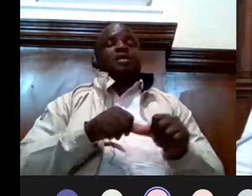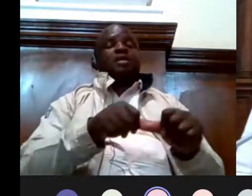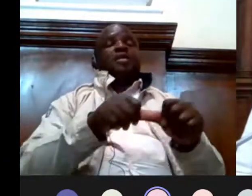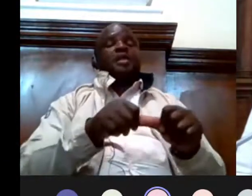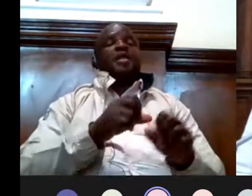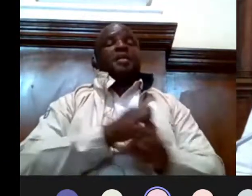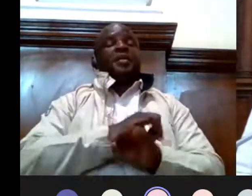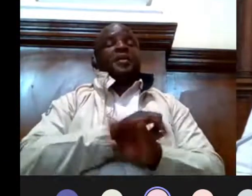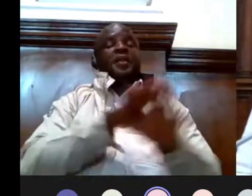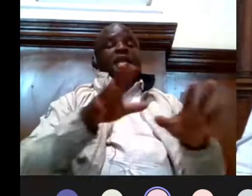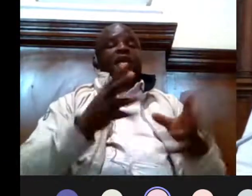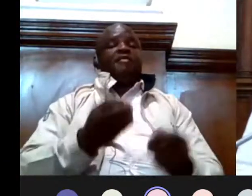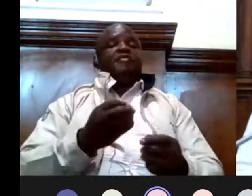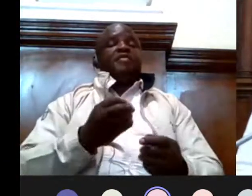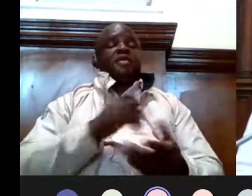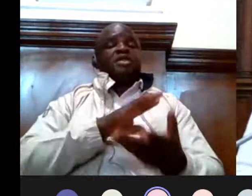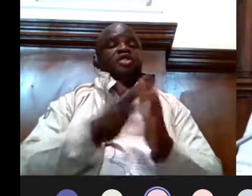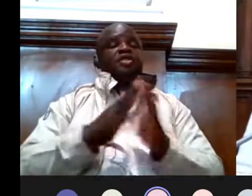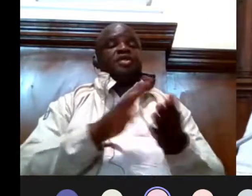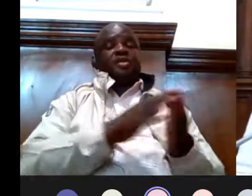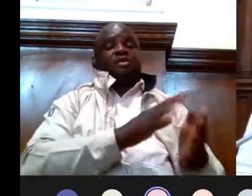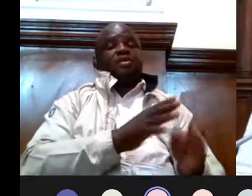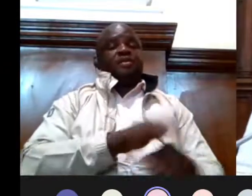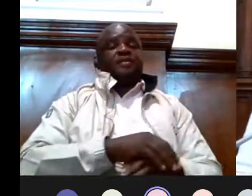range havoc elsewhere